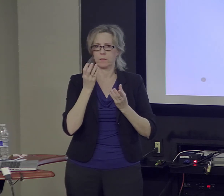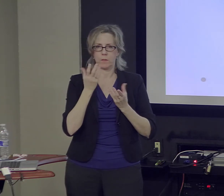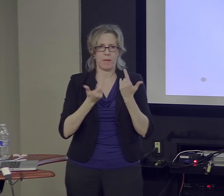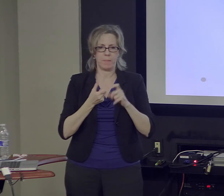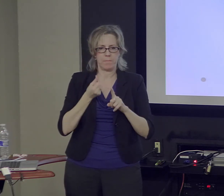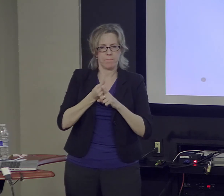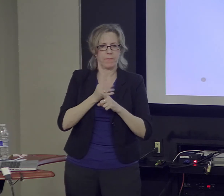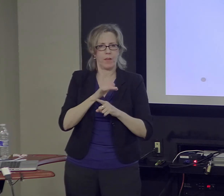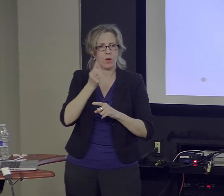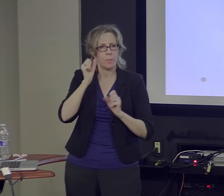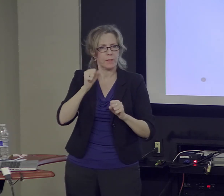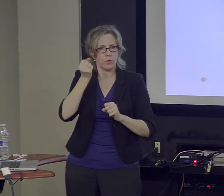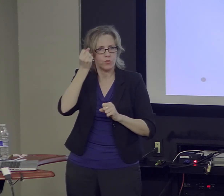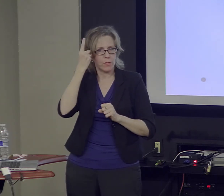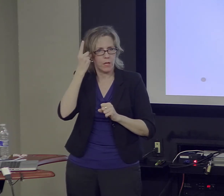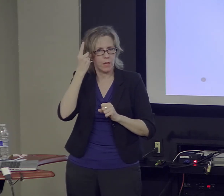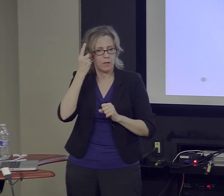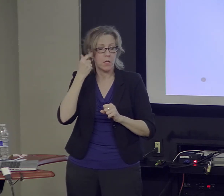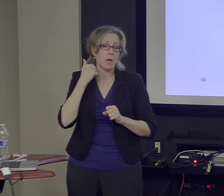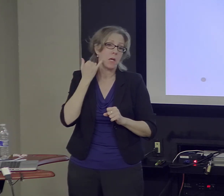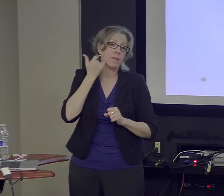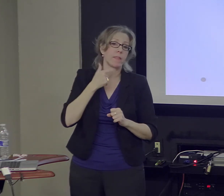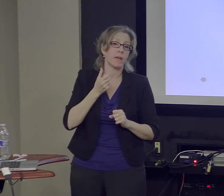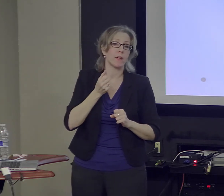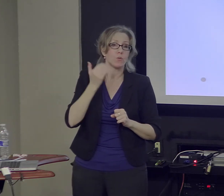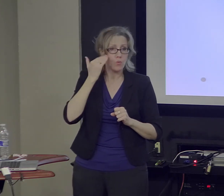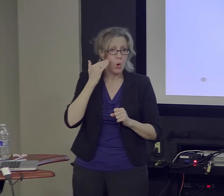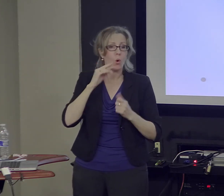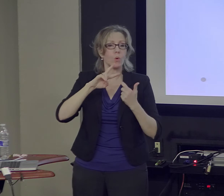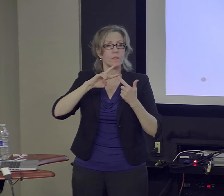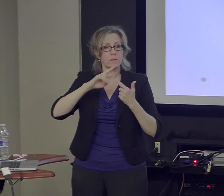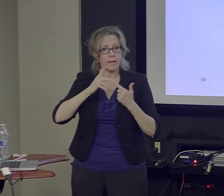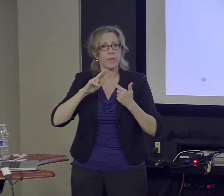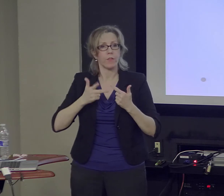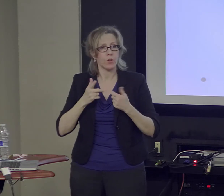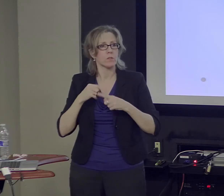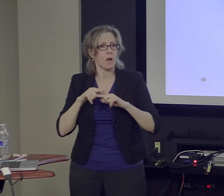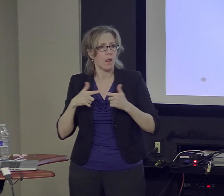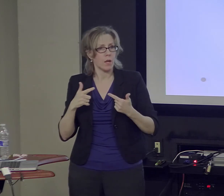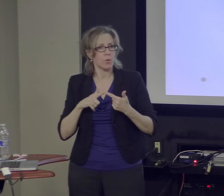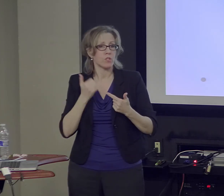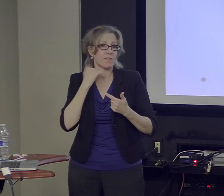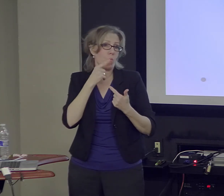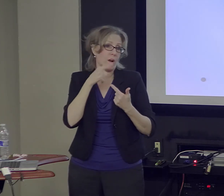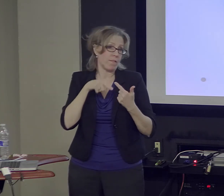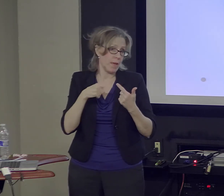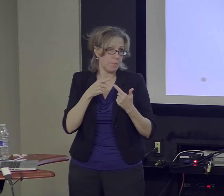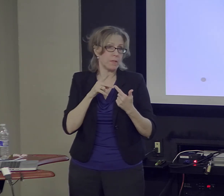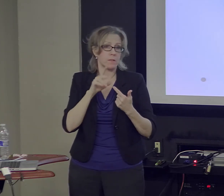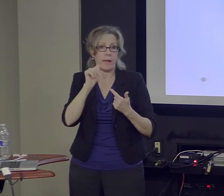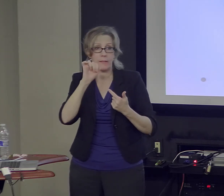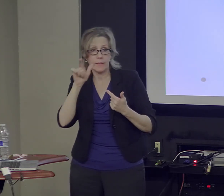to watch international sign language, would their specific demographic background have an impact on